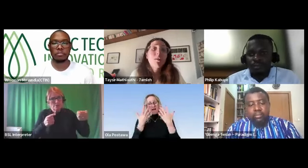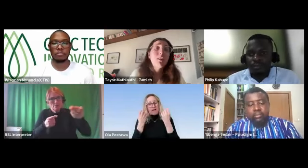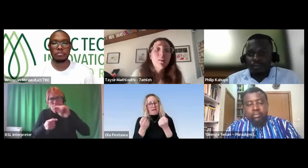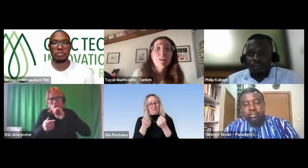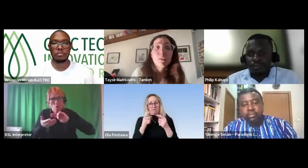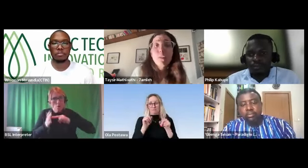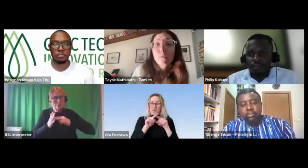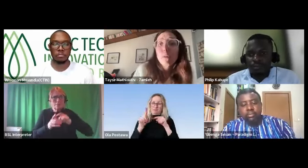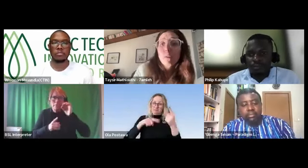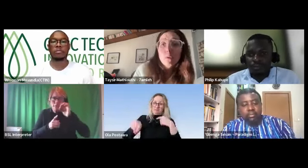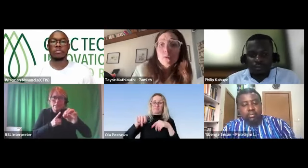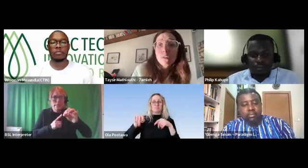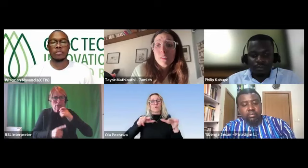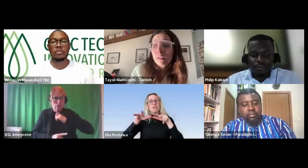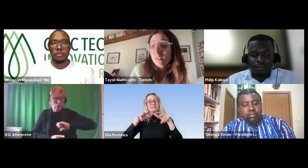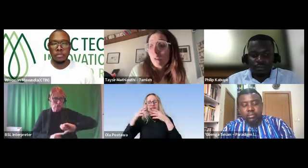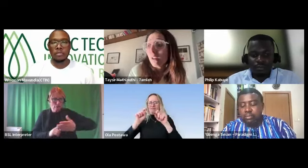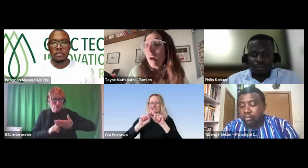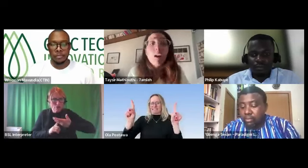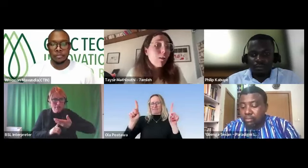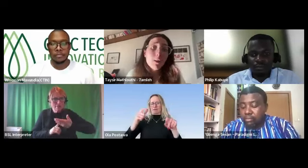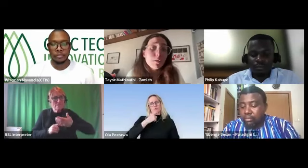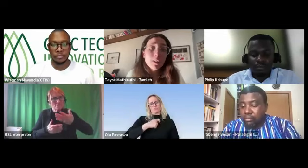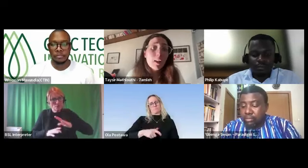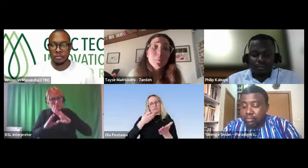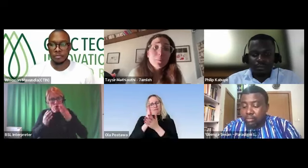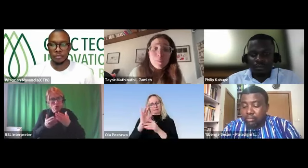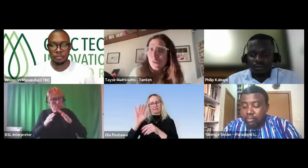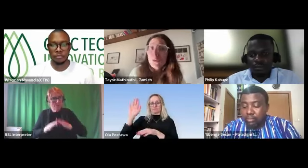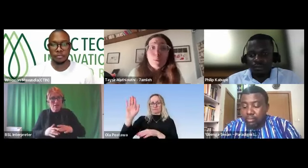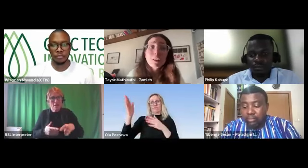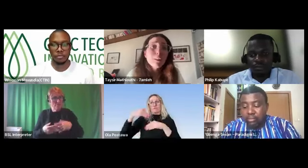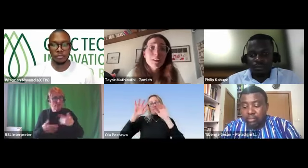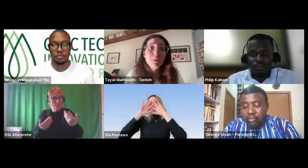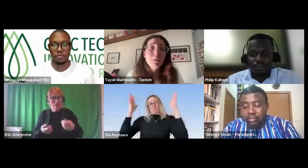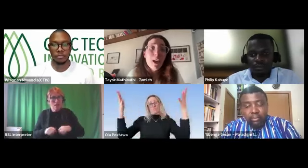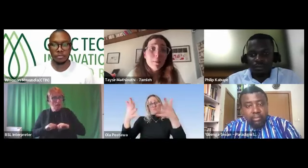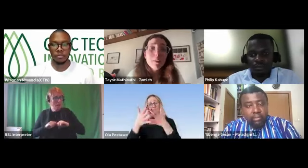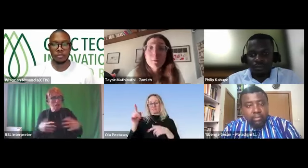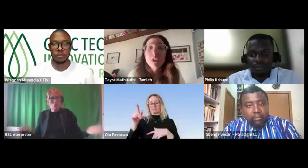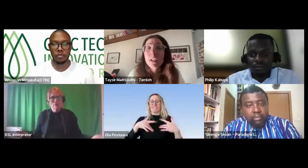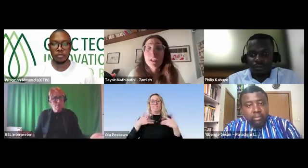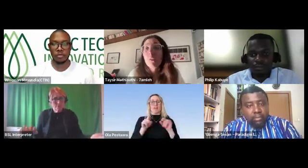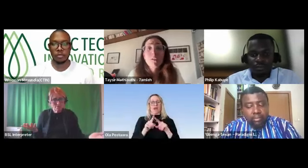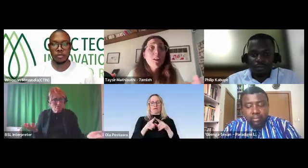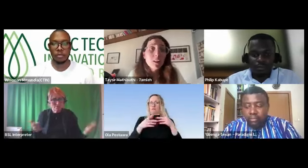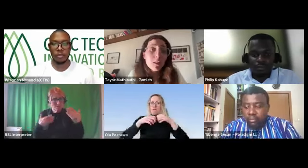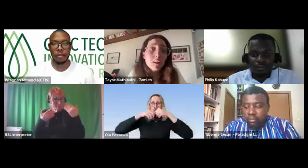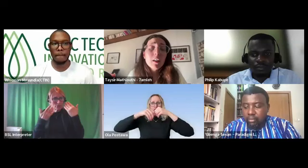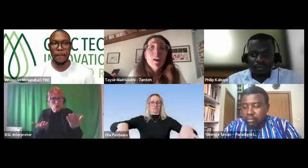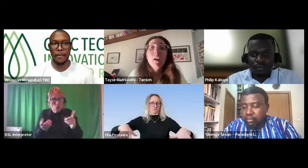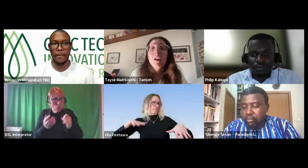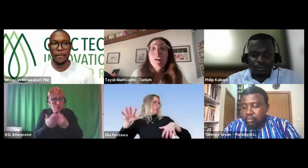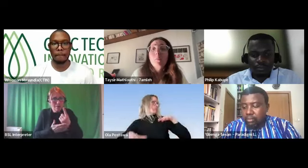especially human rights organizations from the global south are lost right now. No one really understands what's going to happen, especially I would say